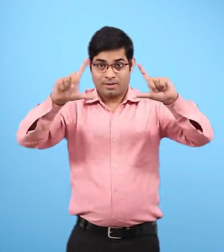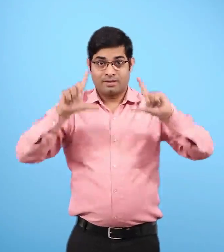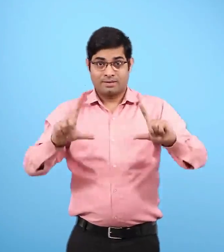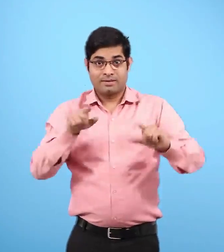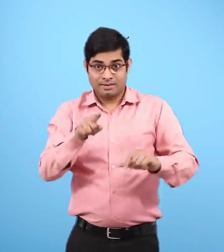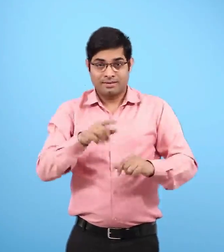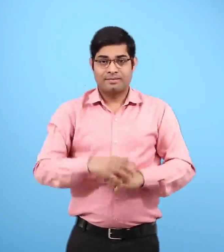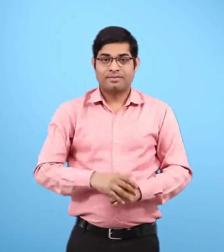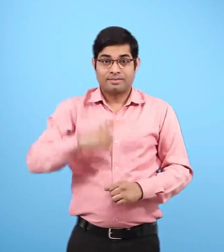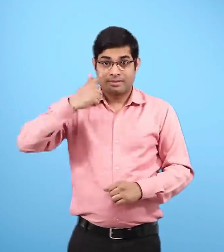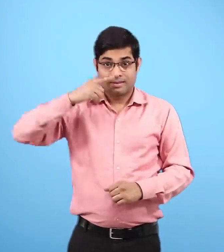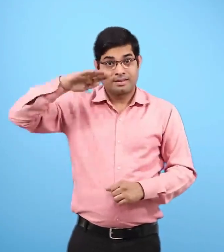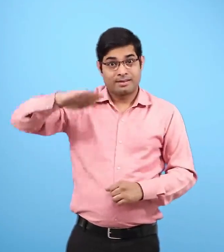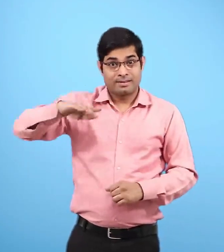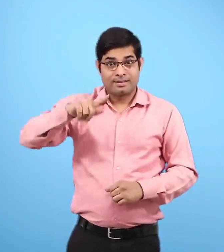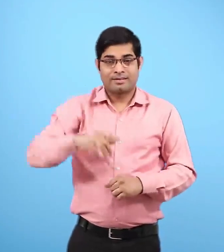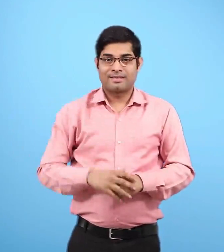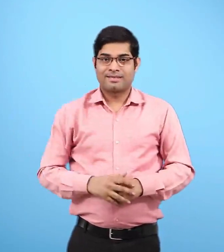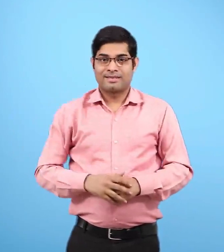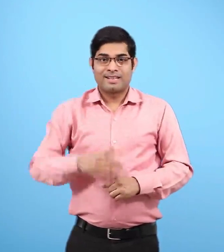Picture 3 shows a girl